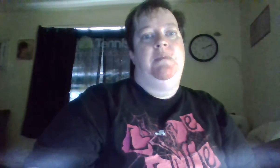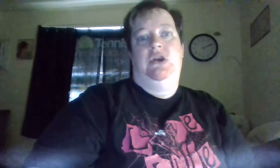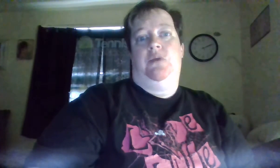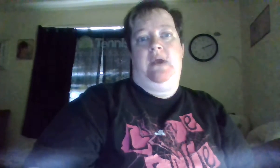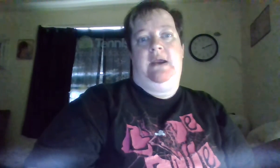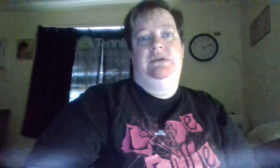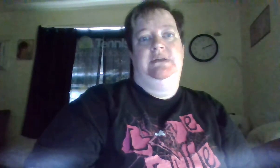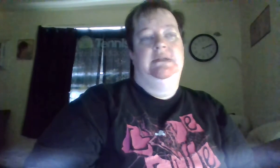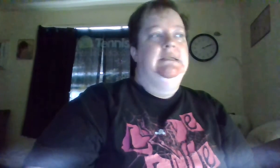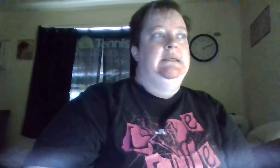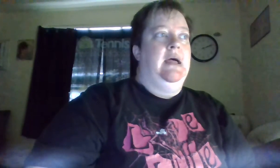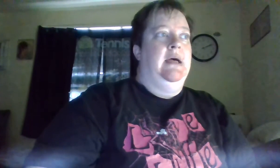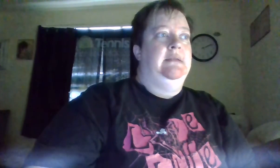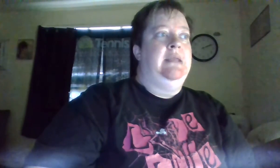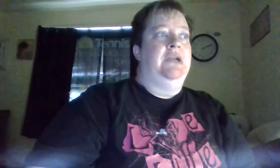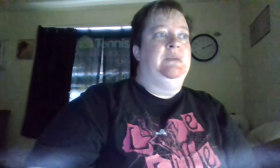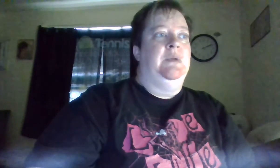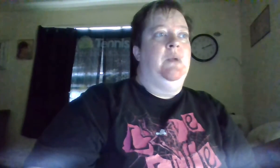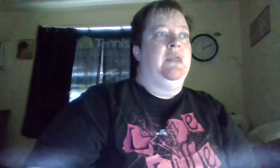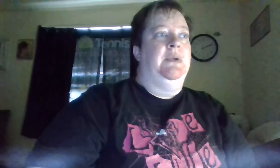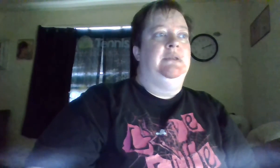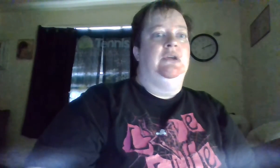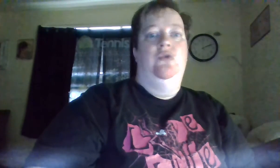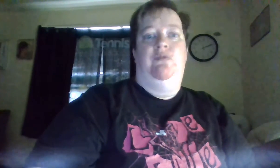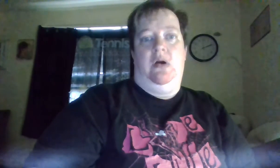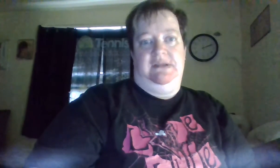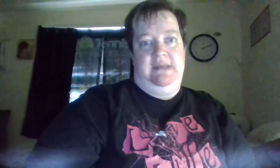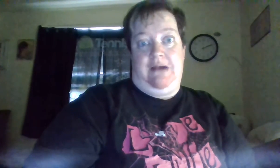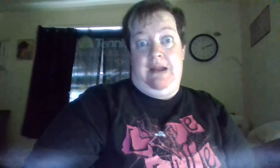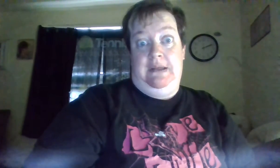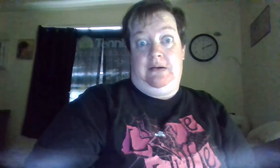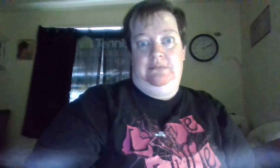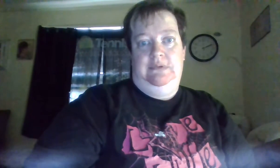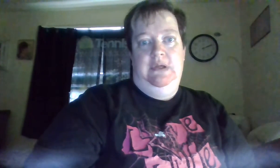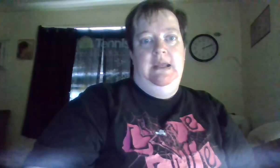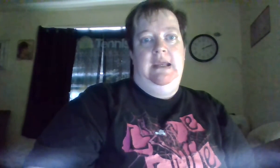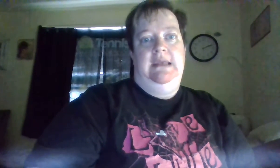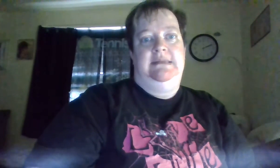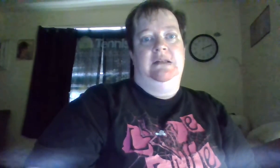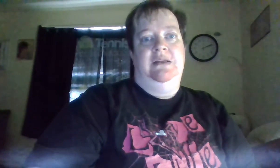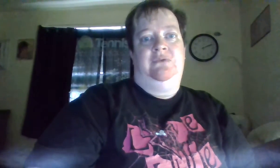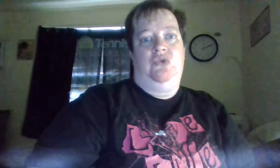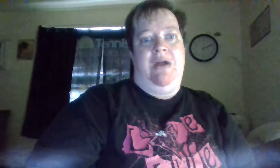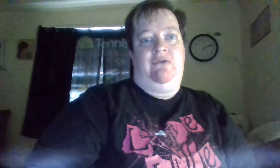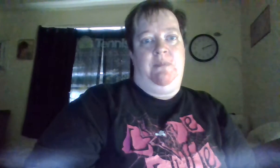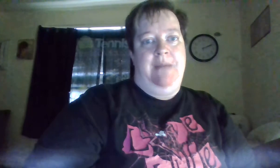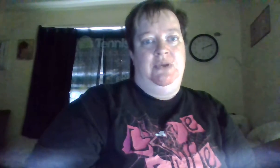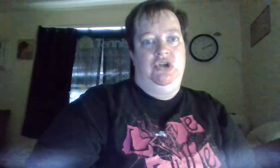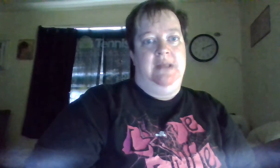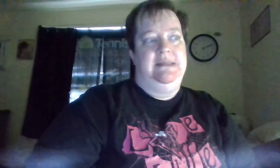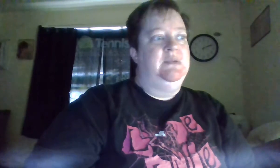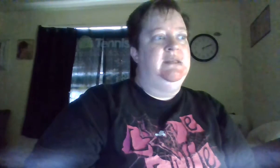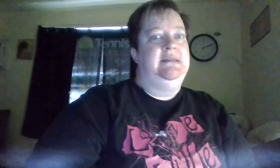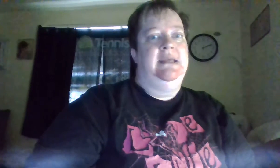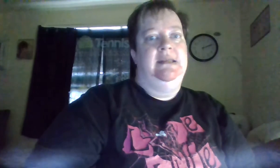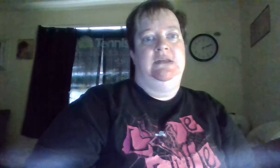in your prayers. Not just with the weather, but the goofballs that are out there. He's a delivery driver for Papa John's. He was in the tennis